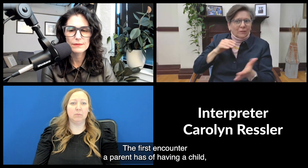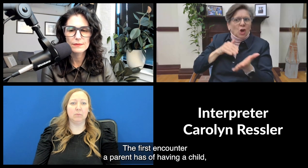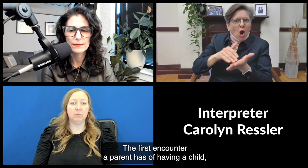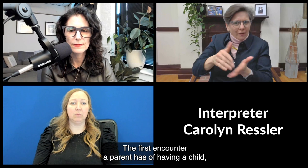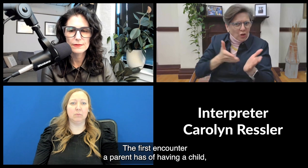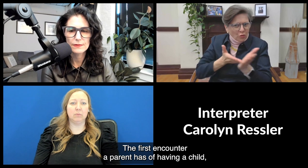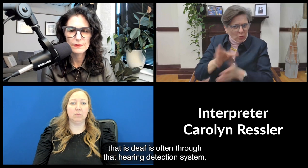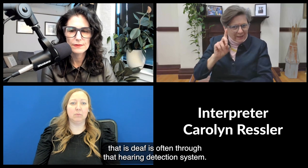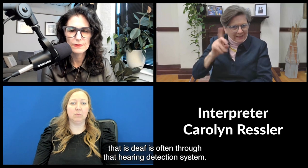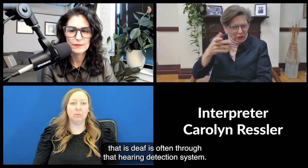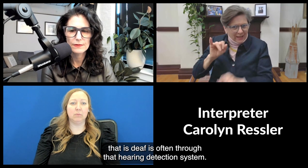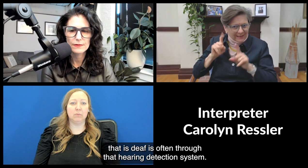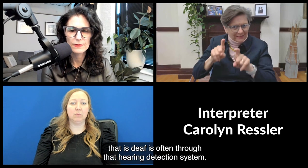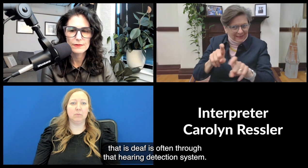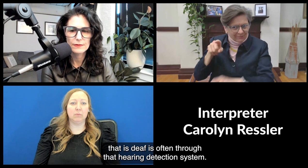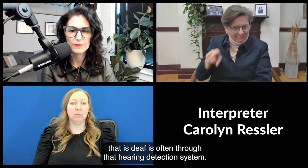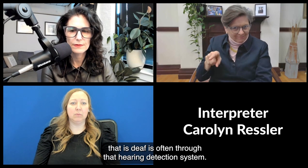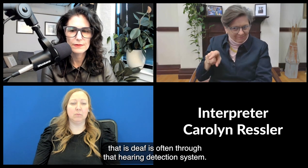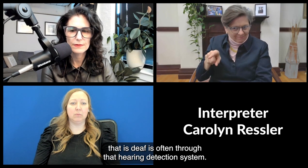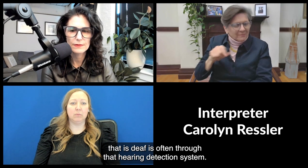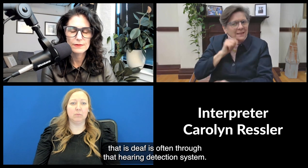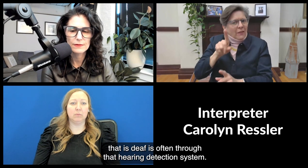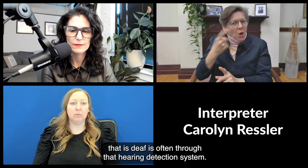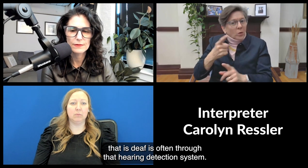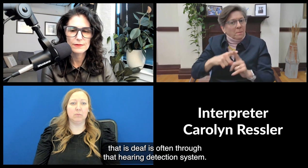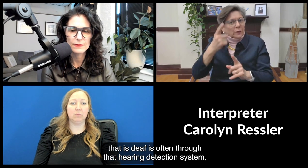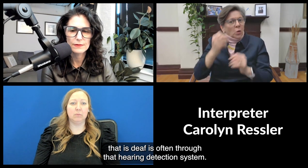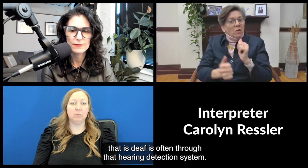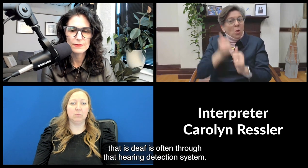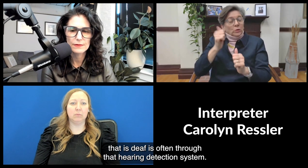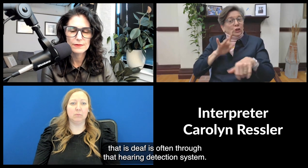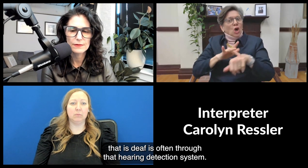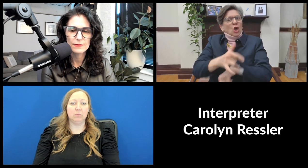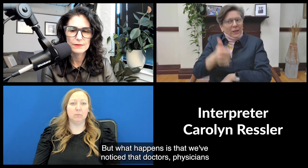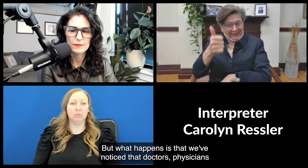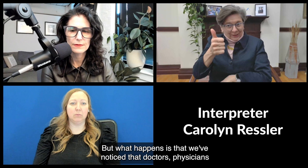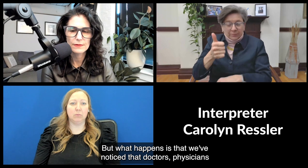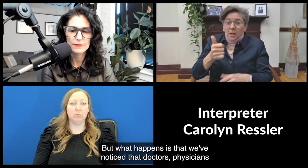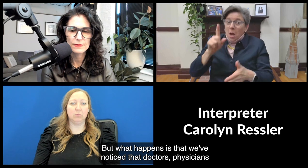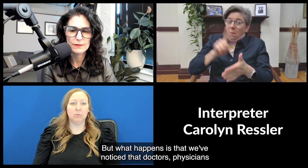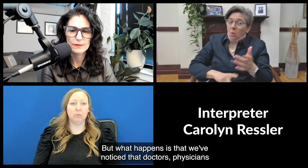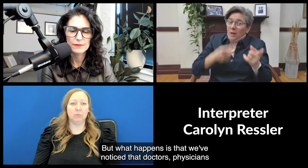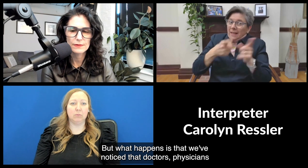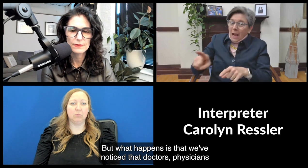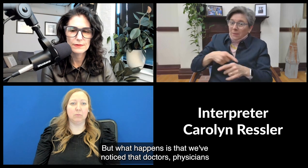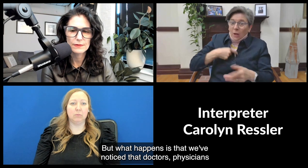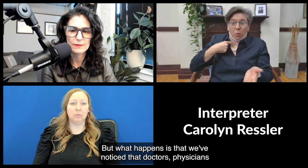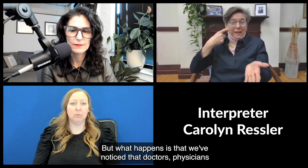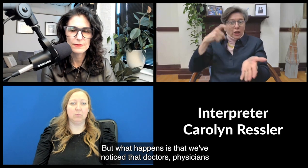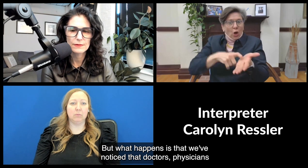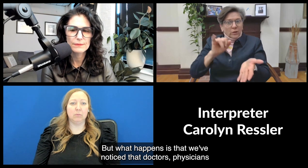you know, the first encounter a parent has of, you know, having a child that's deaf is often through that hearing detection